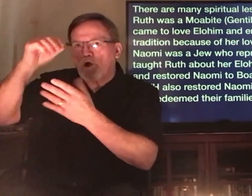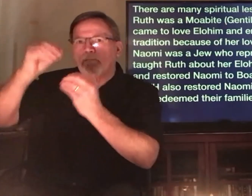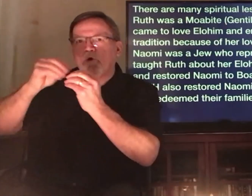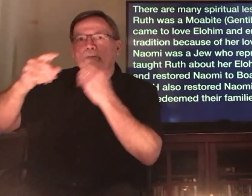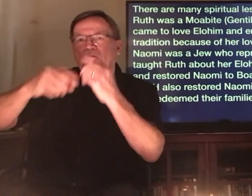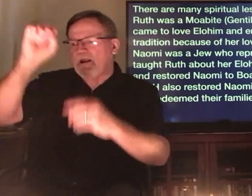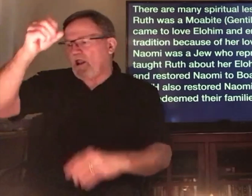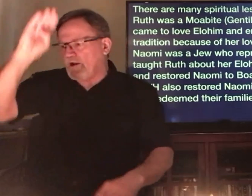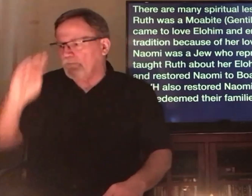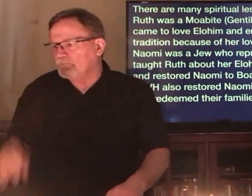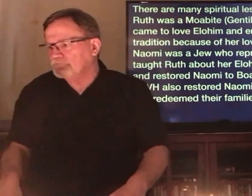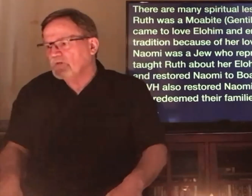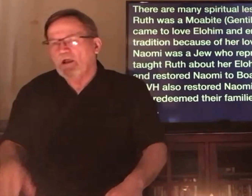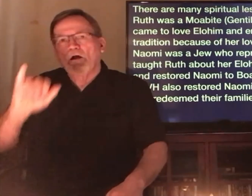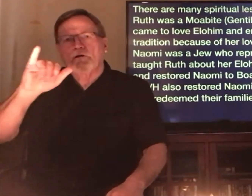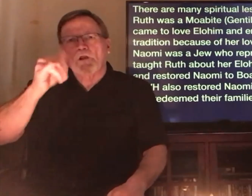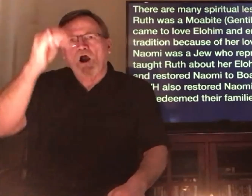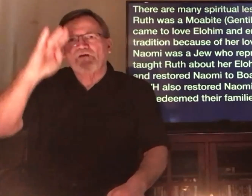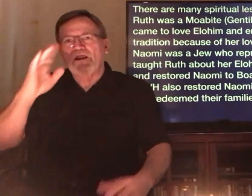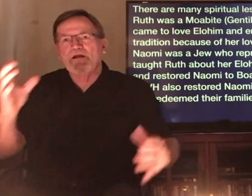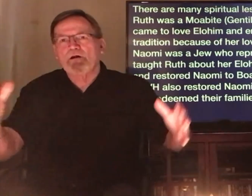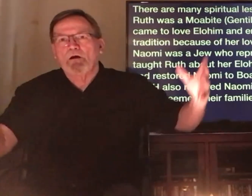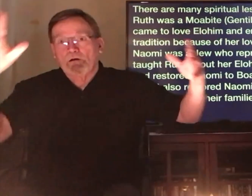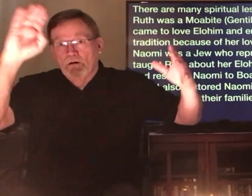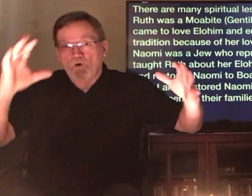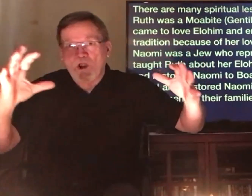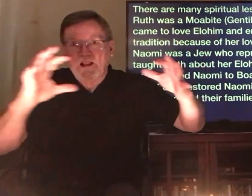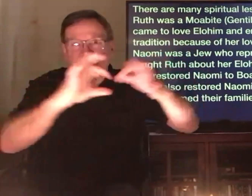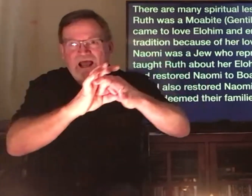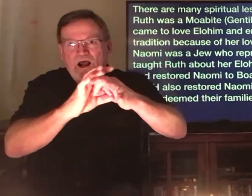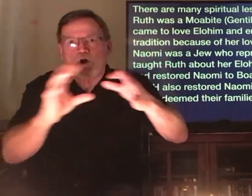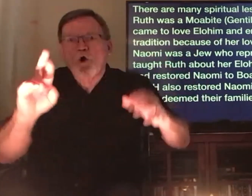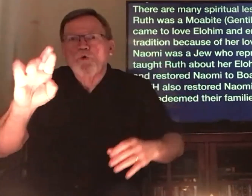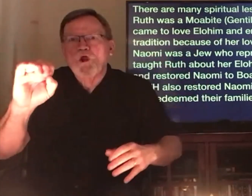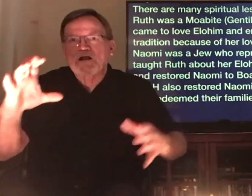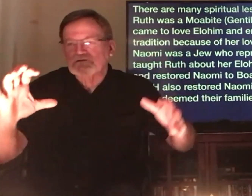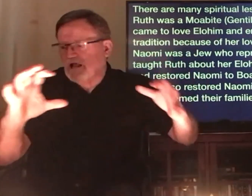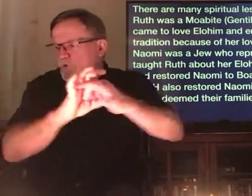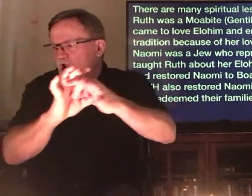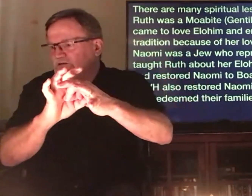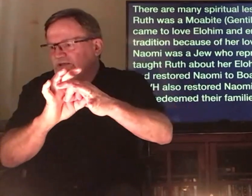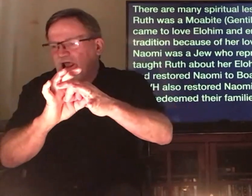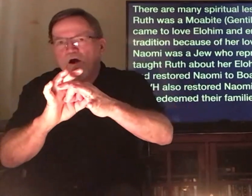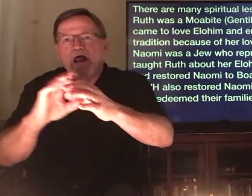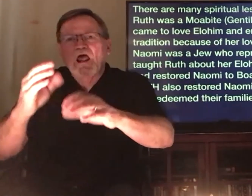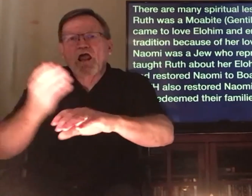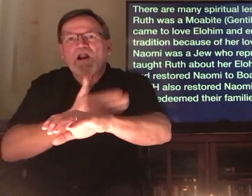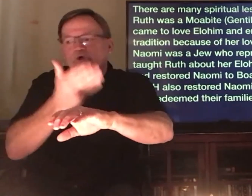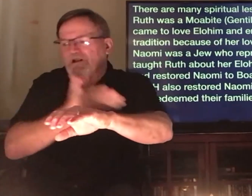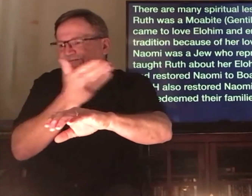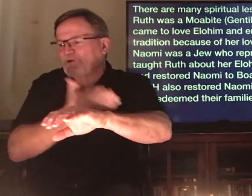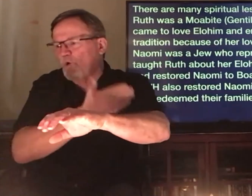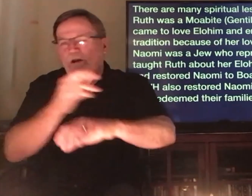marry Boaz. Why? Because Boaz would become her